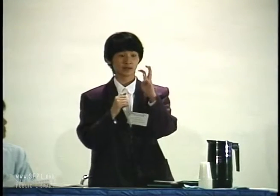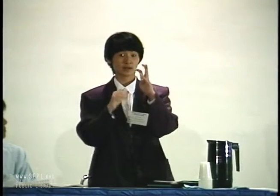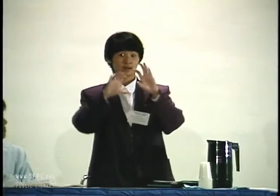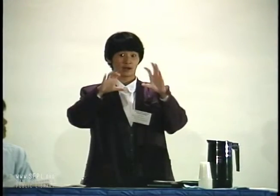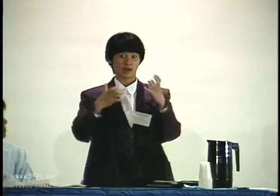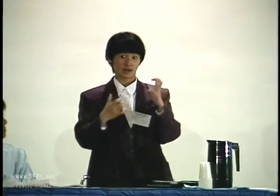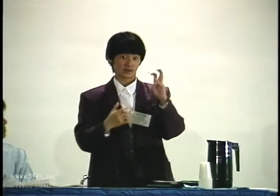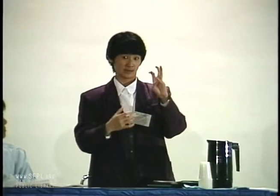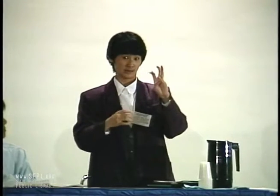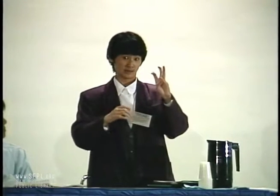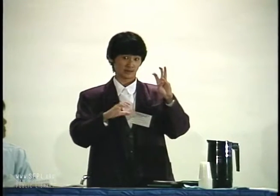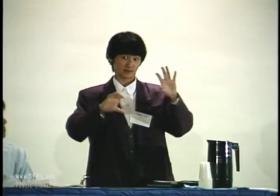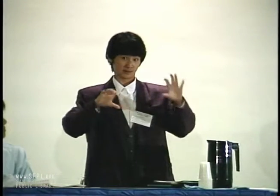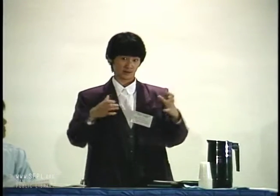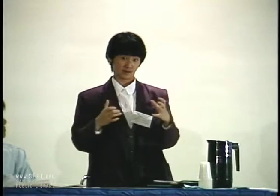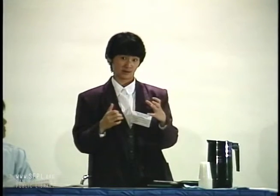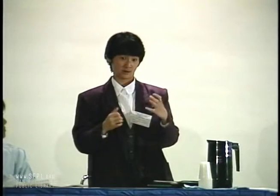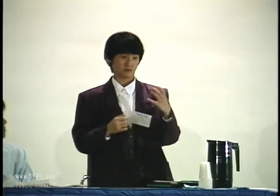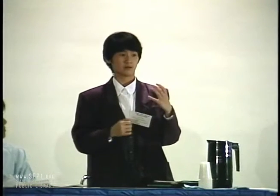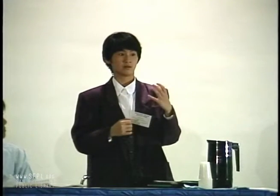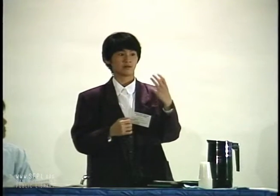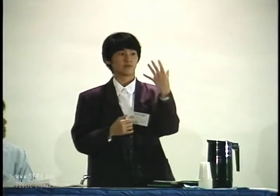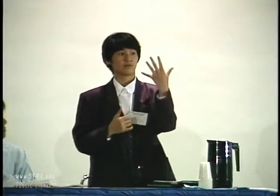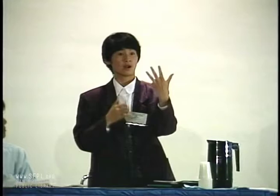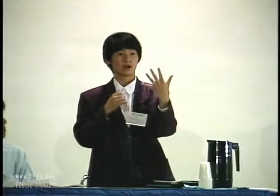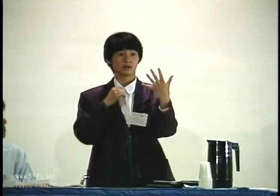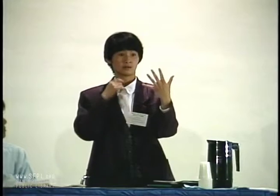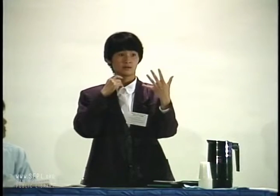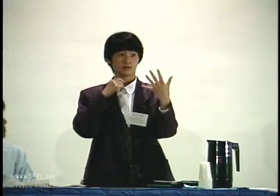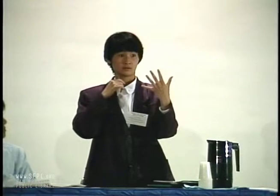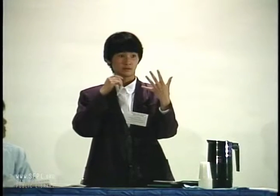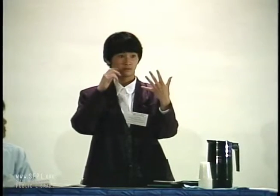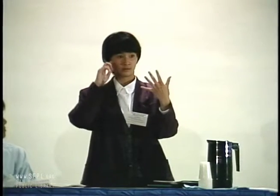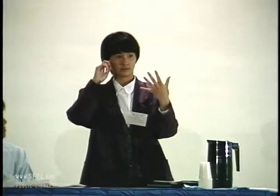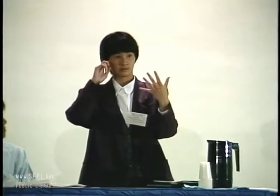the Vietnamese. I had six classes